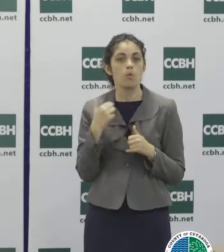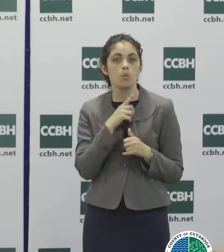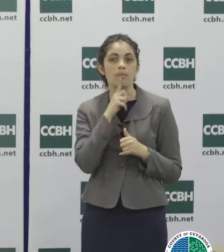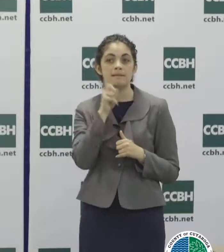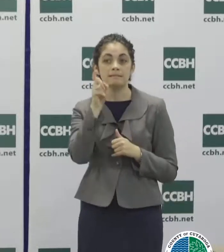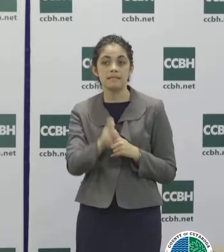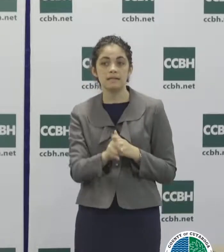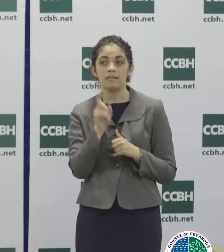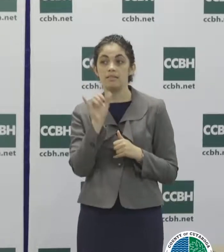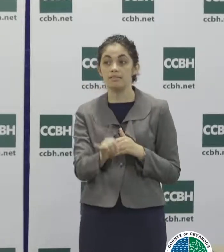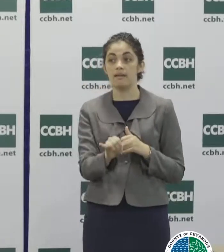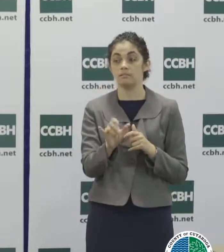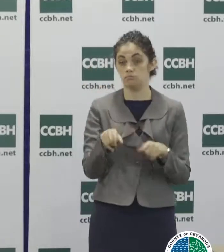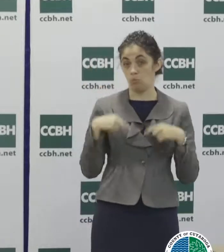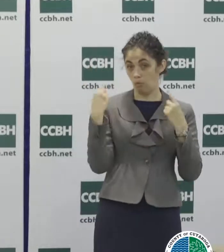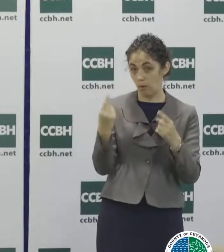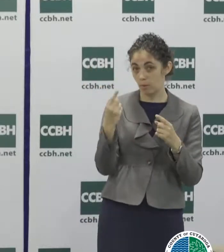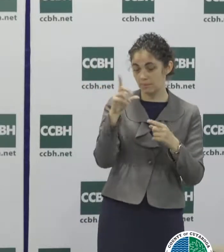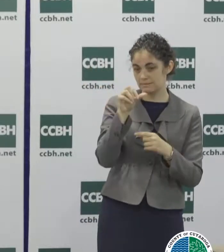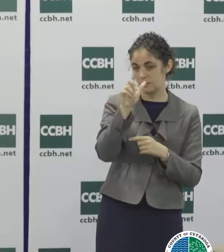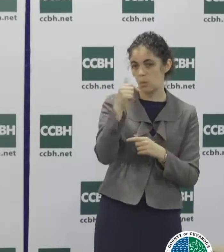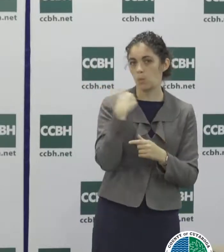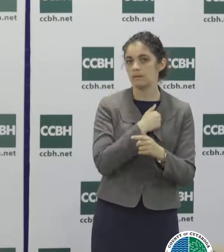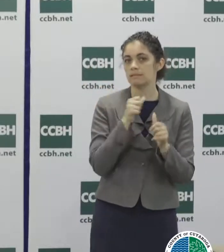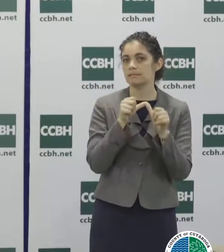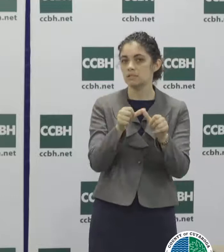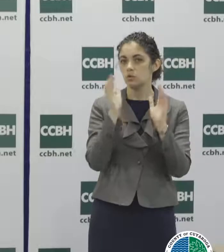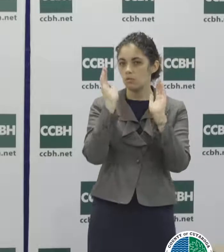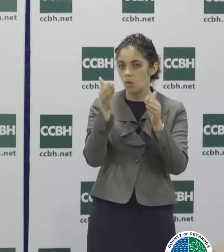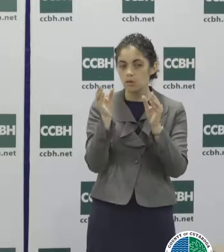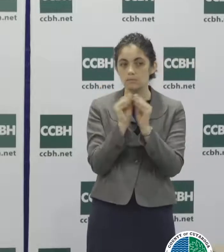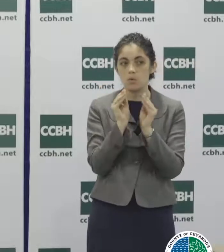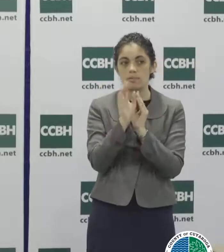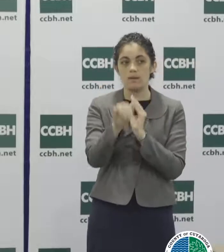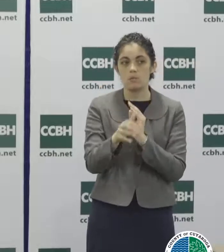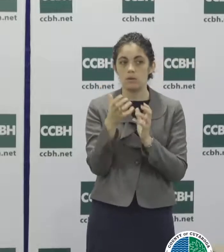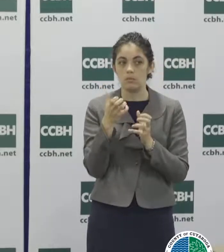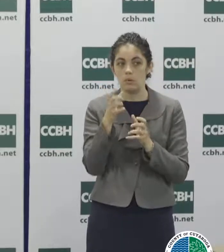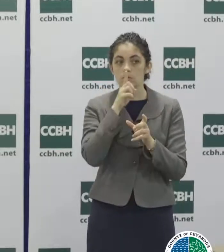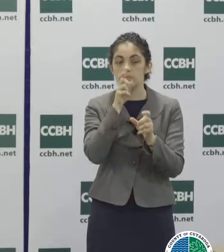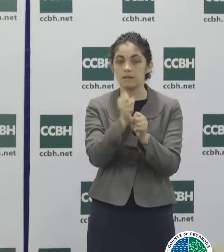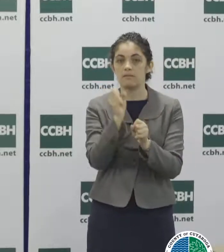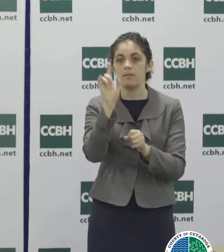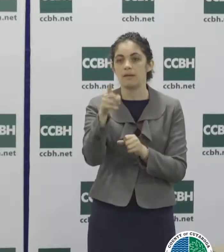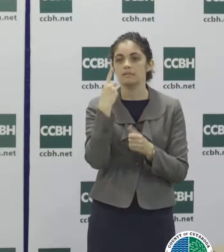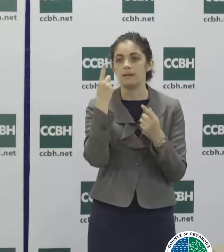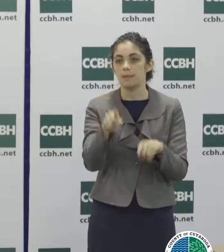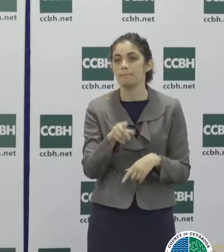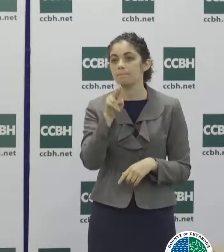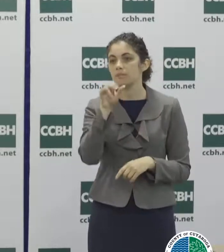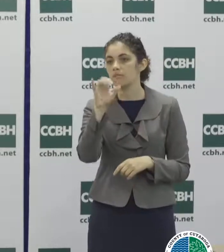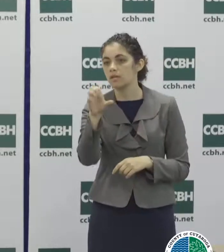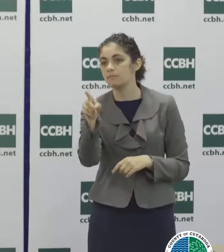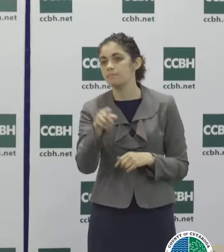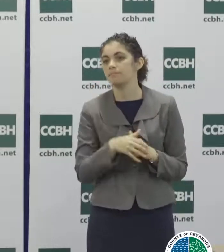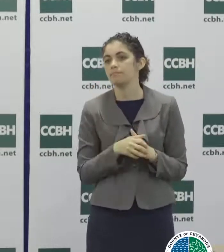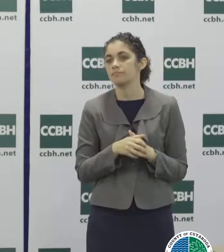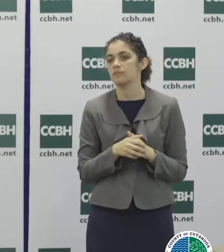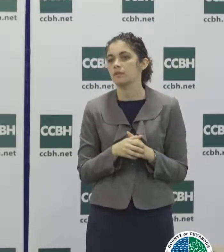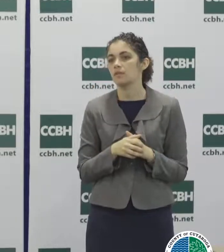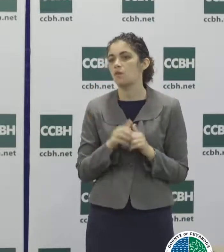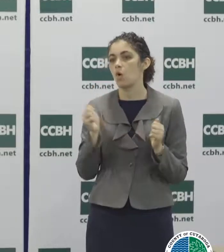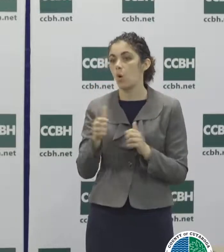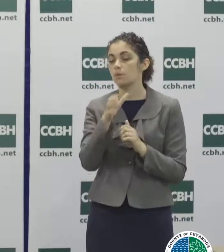essential that, given the data, that we continue to focus on that, and we're committed to do that. Thank you. Yes, Victor. Given the